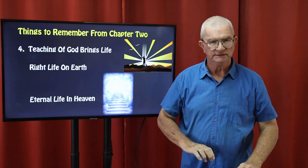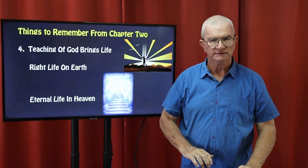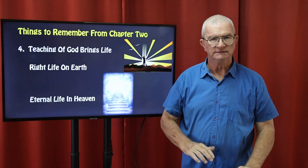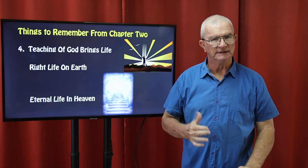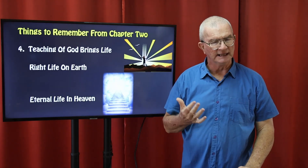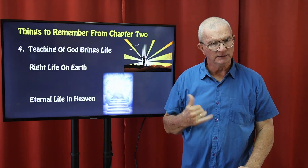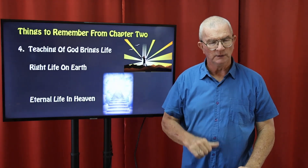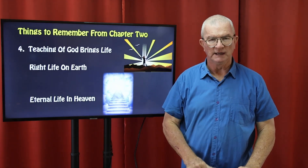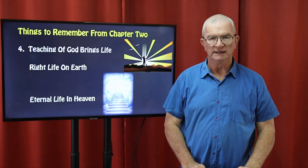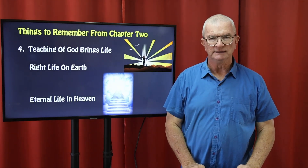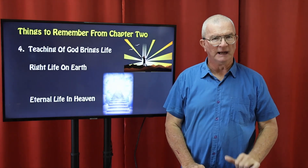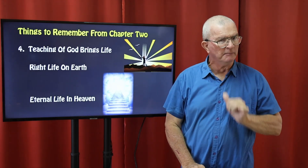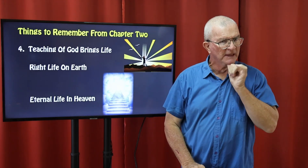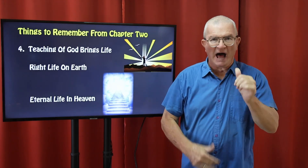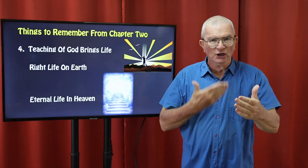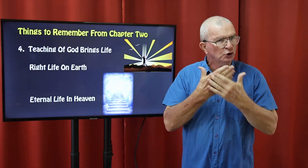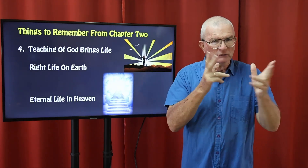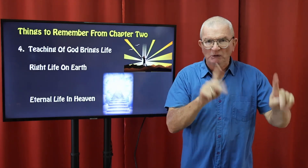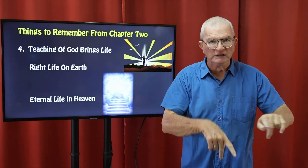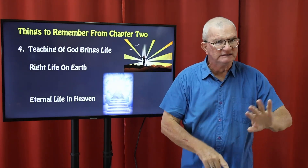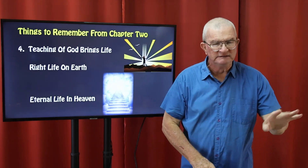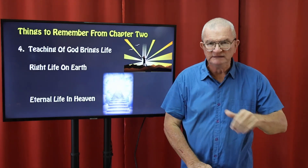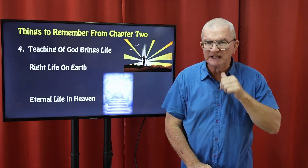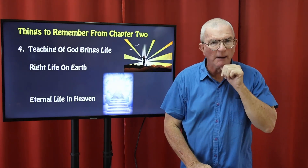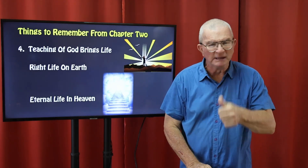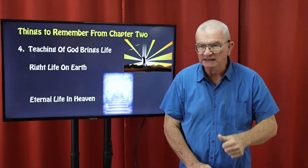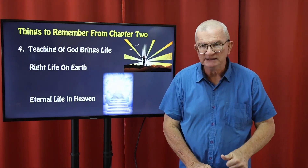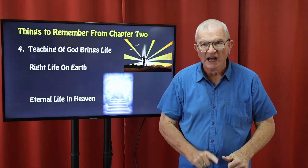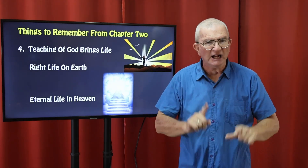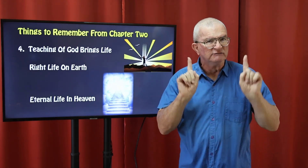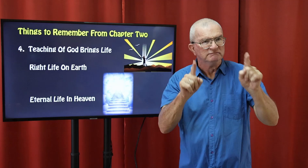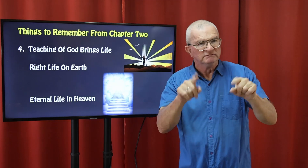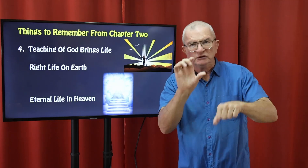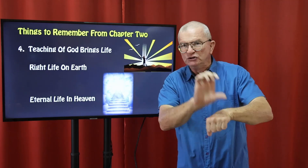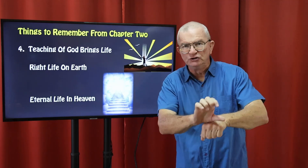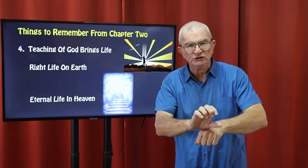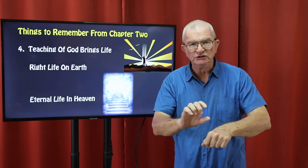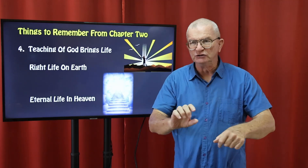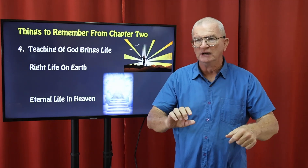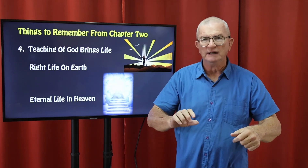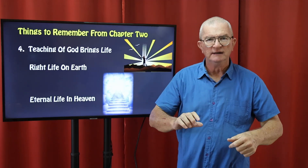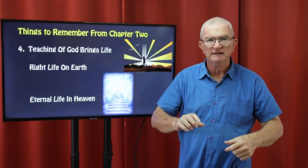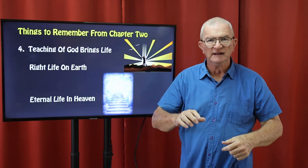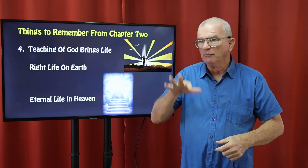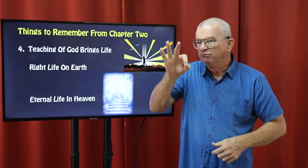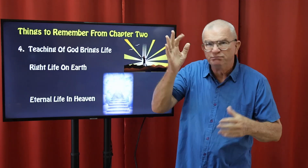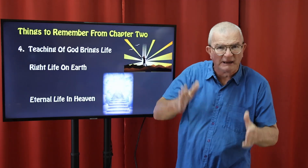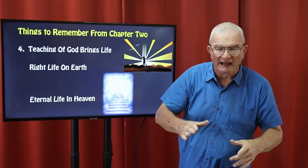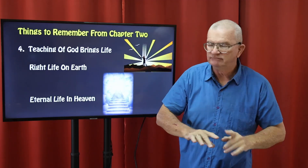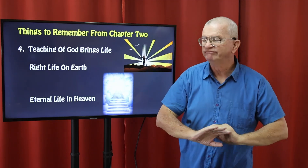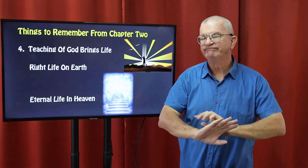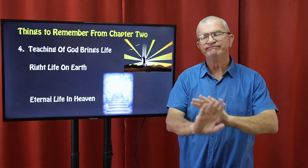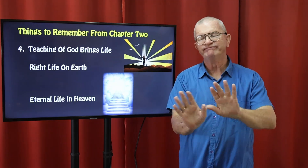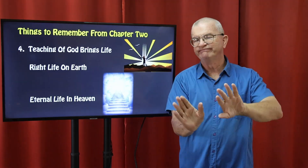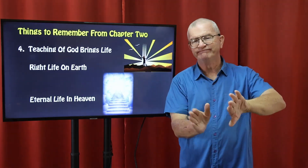Jesus Christ. That's why. Not because I'm a good person. Not because I go to church. I preach. No.